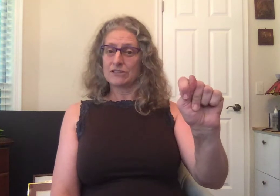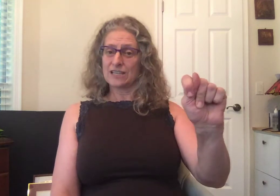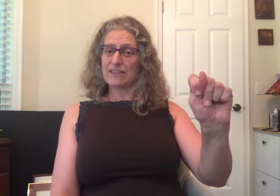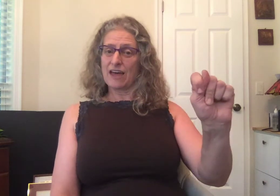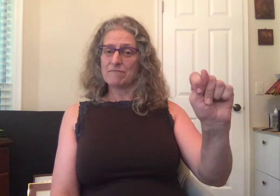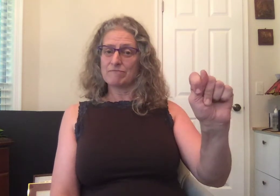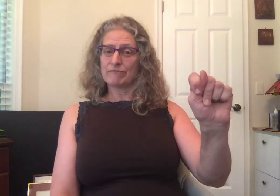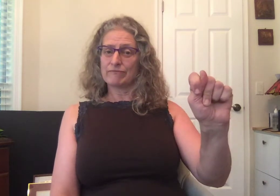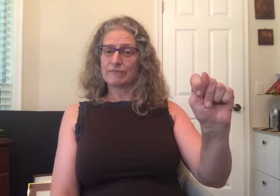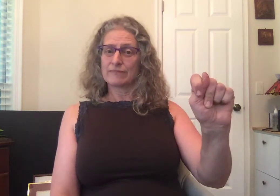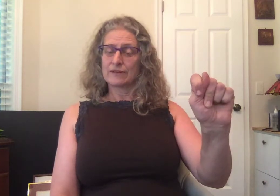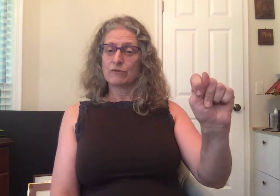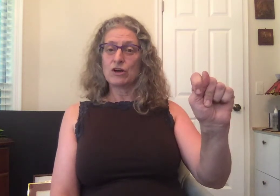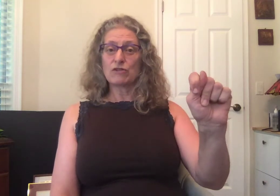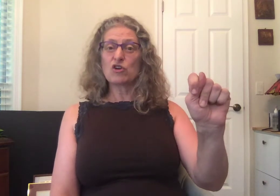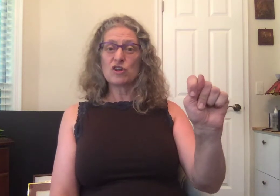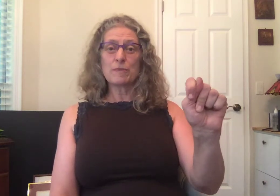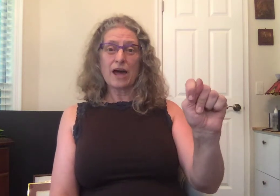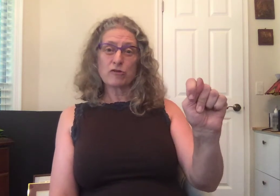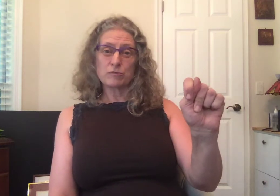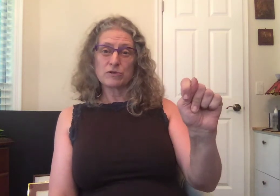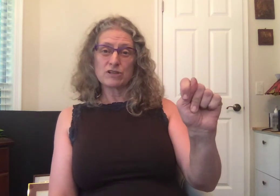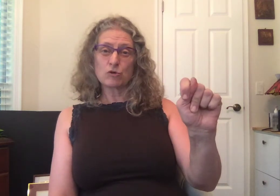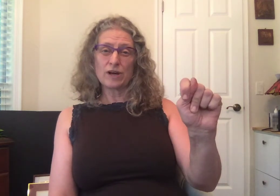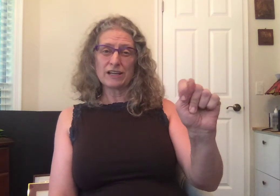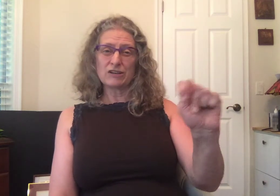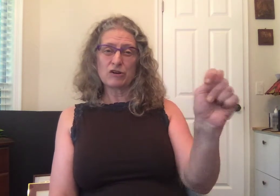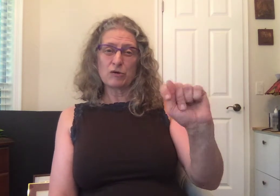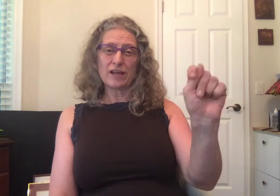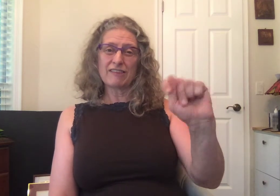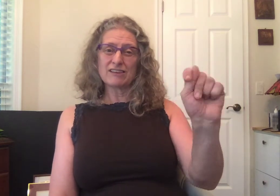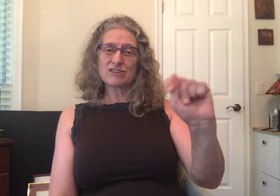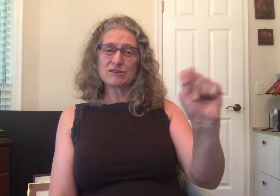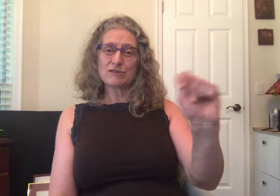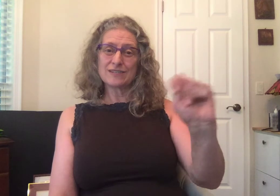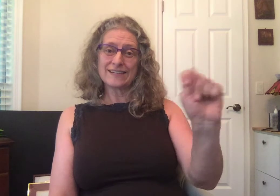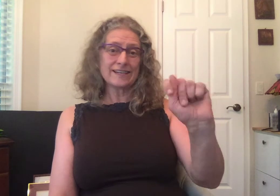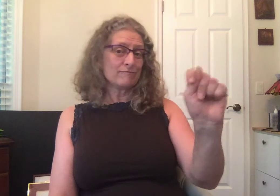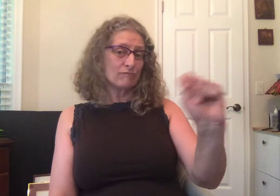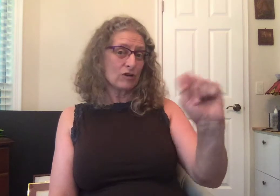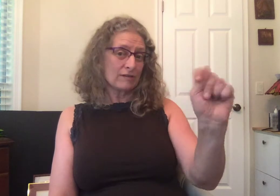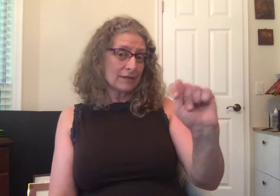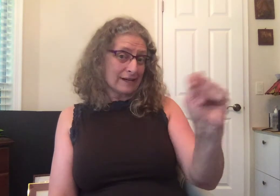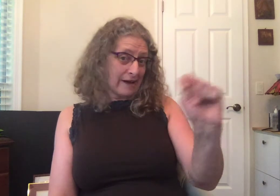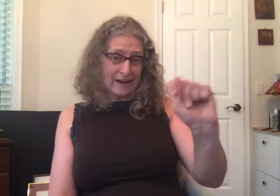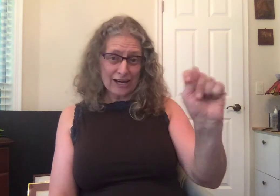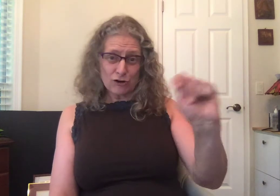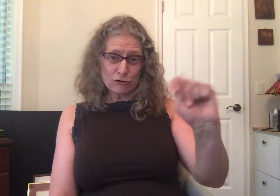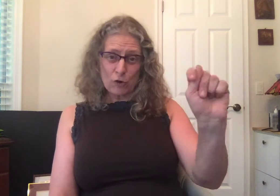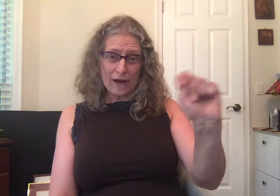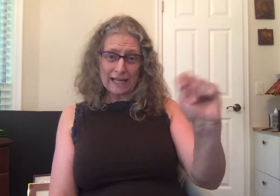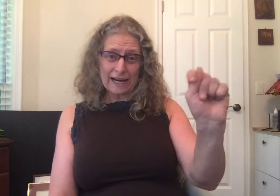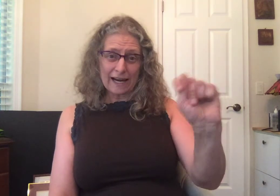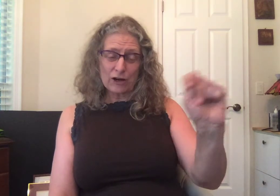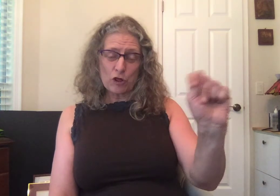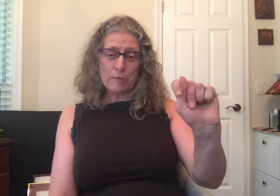like that. When you have to go to the bathroom, to the toilet, you go like this. You go T. I gotta go toilet. I gotta go to the